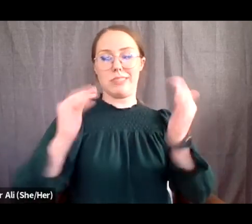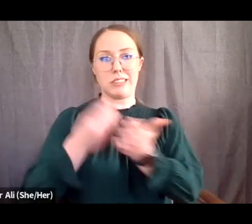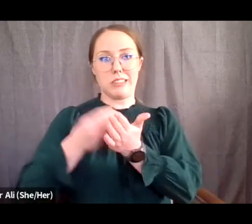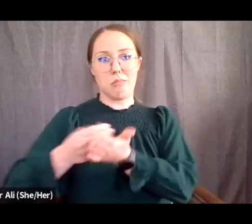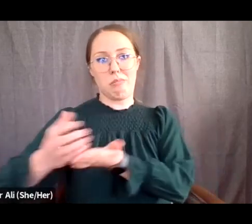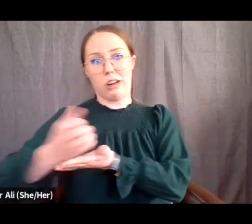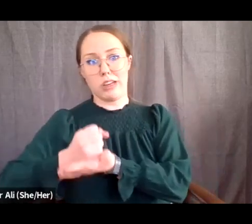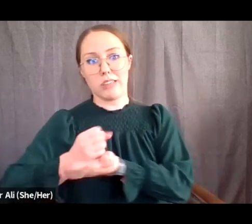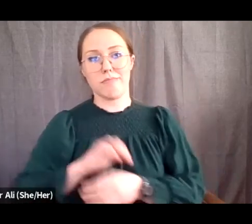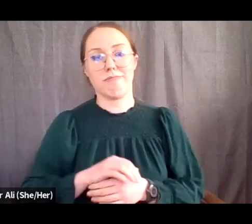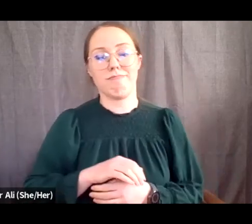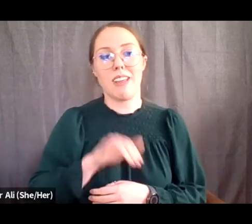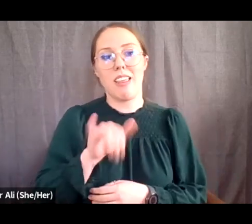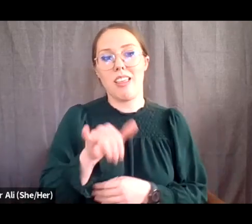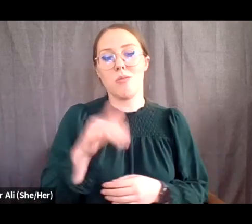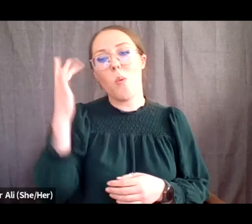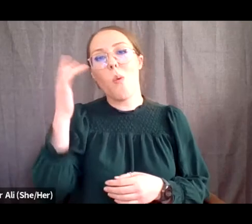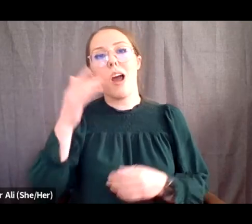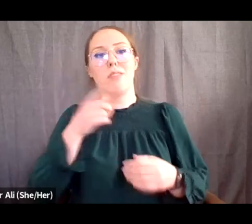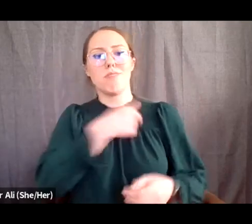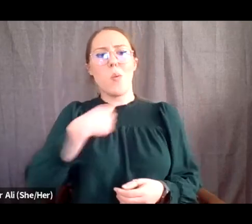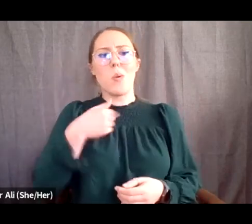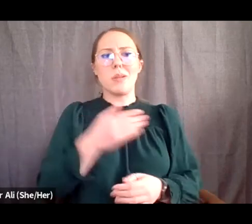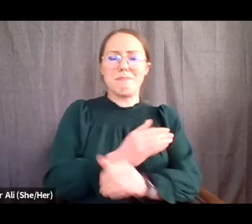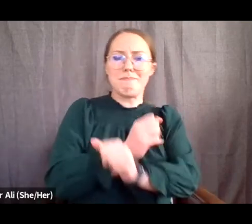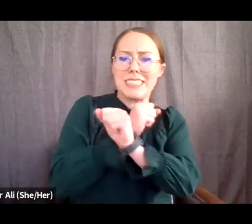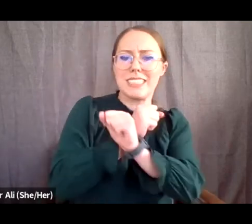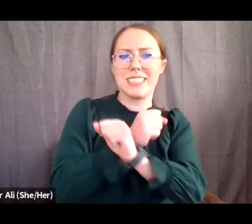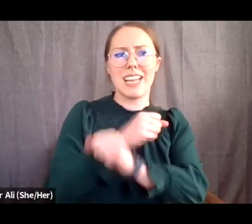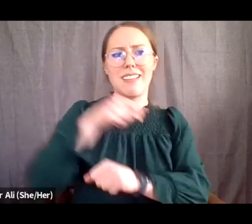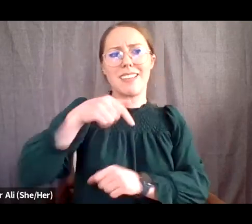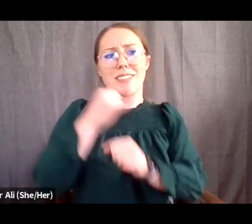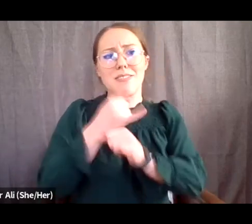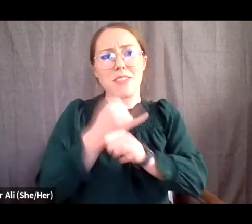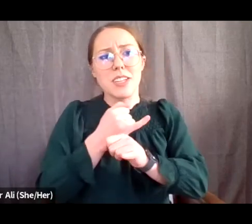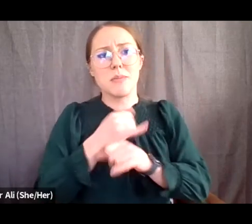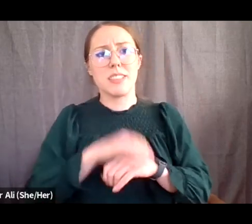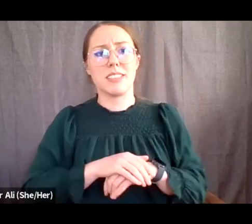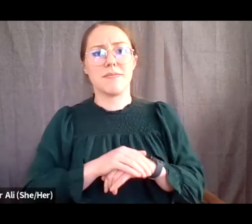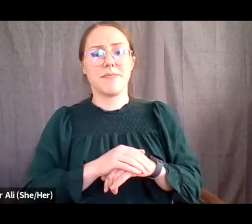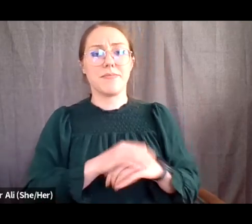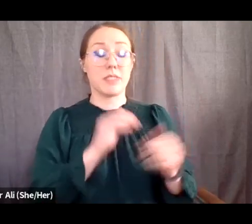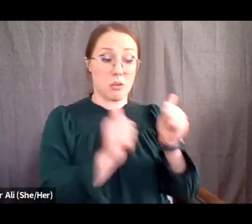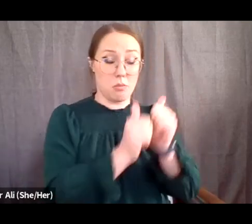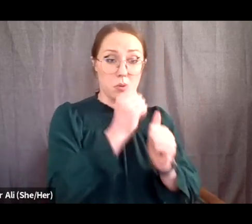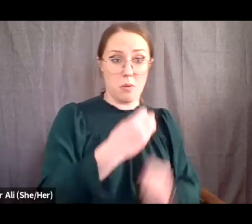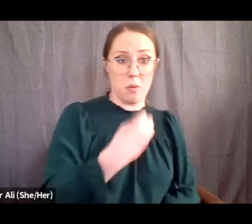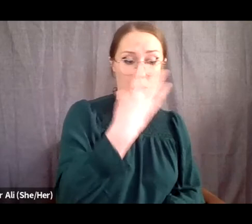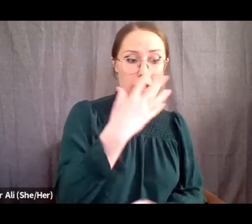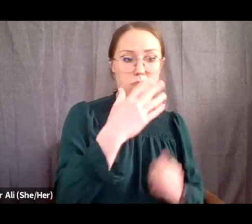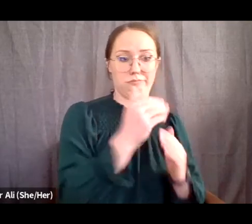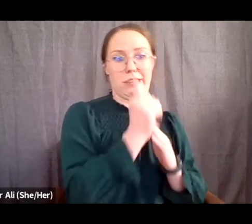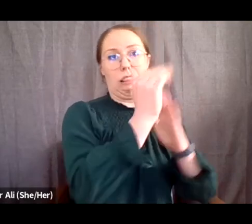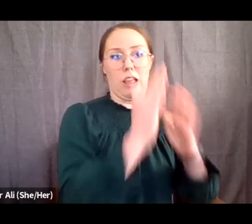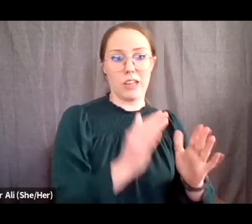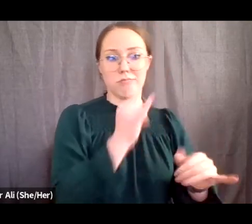against disinvestment. Having spent time working in mainstream, predominantly white-led nonprofit